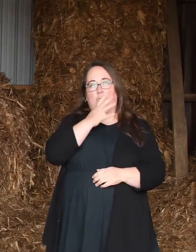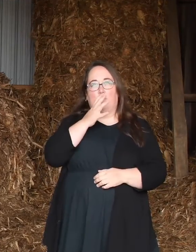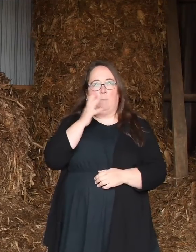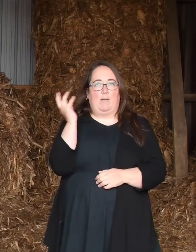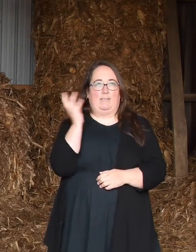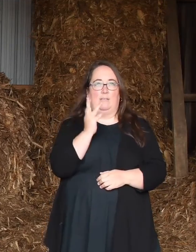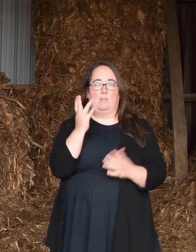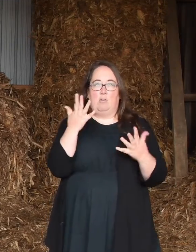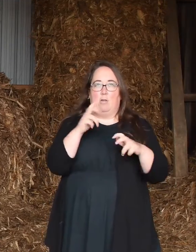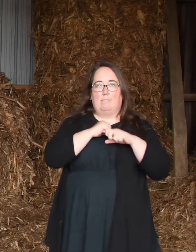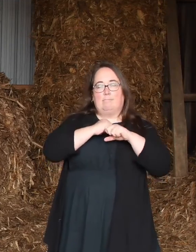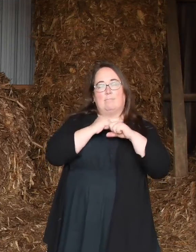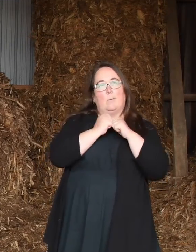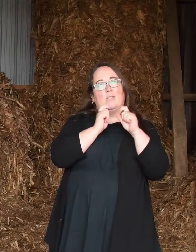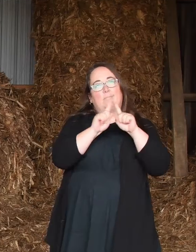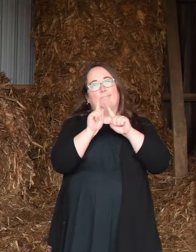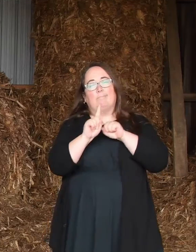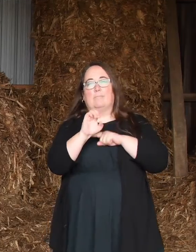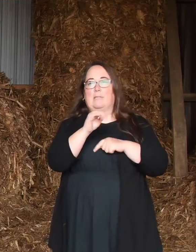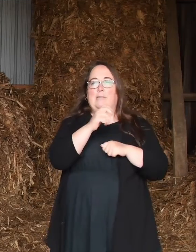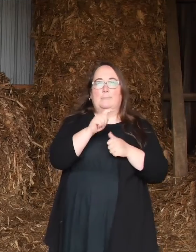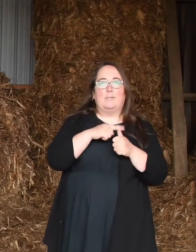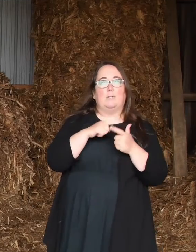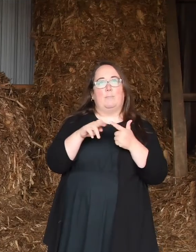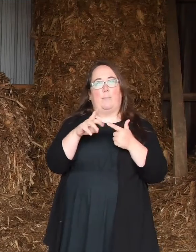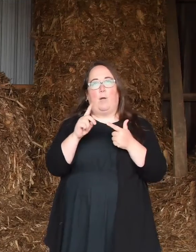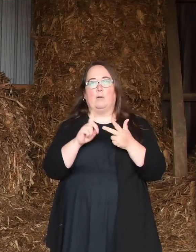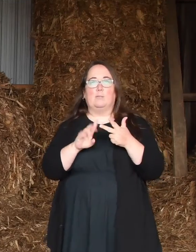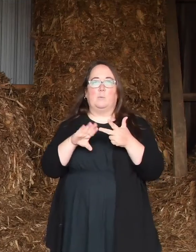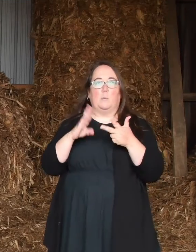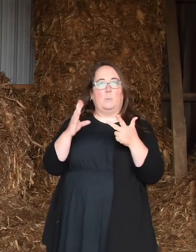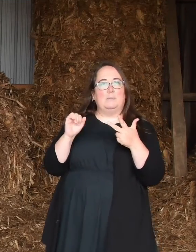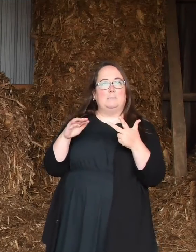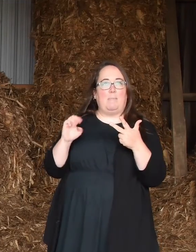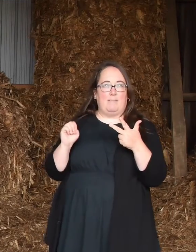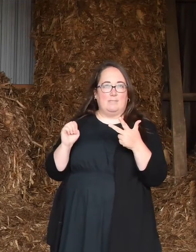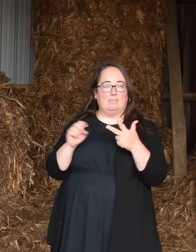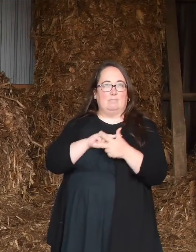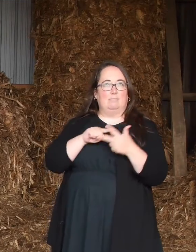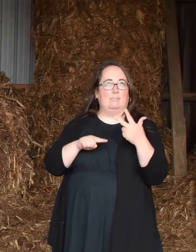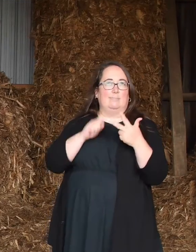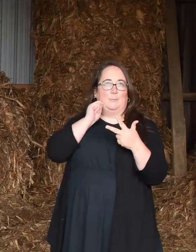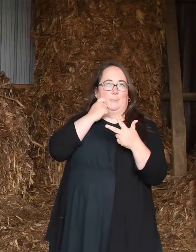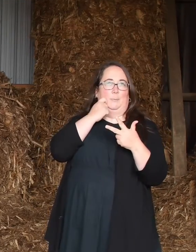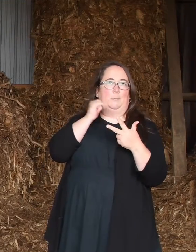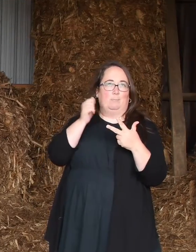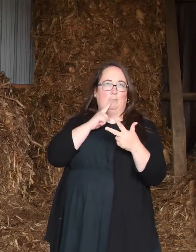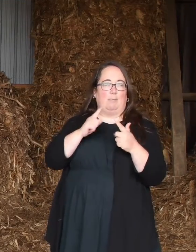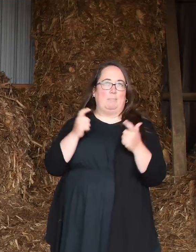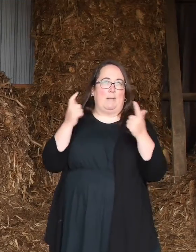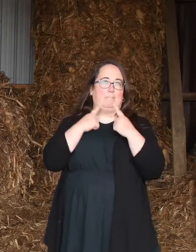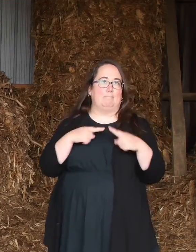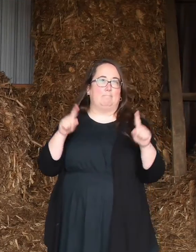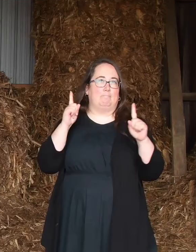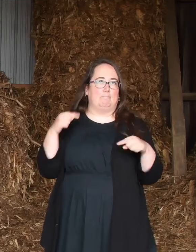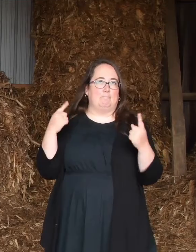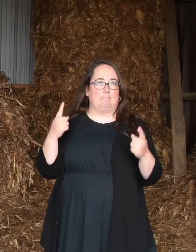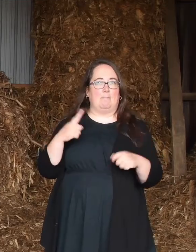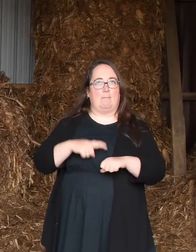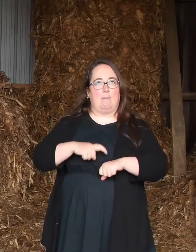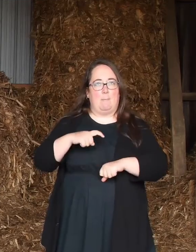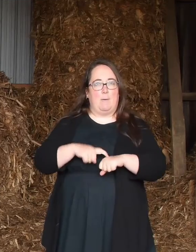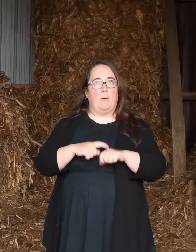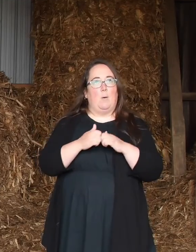that is protected through various easements, parks, and open space. And that's really a huge accomplishment over the years, given